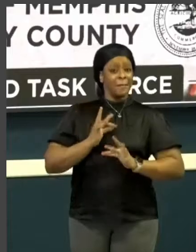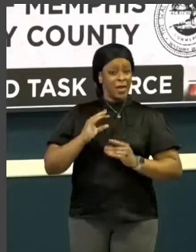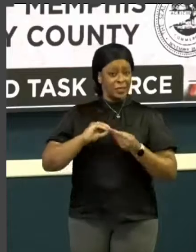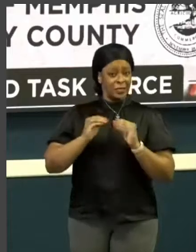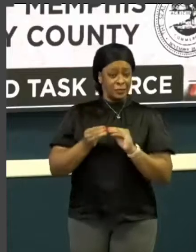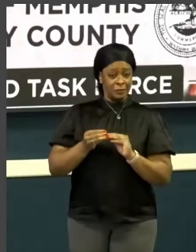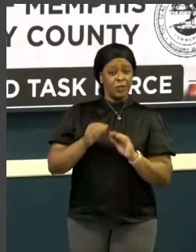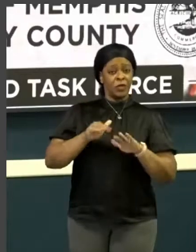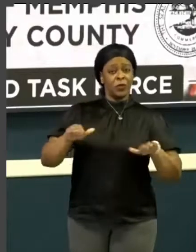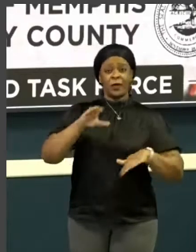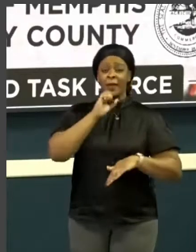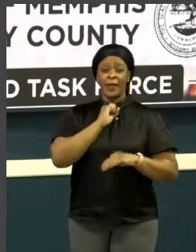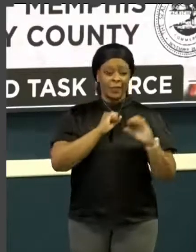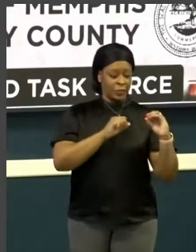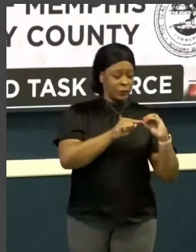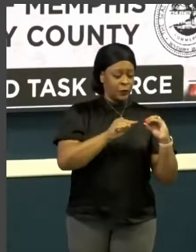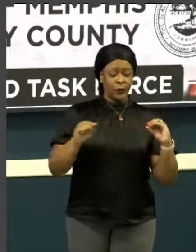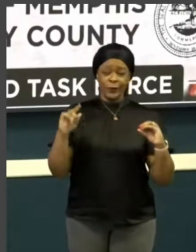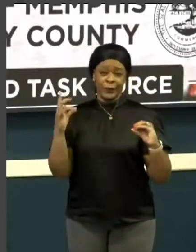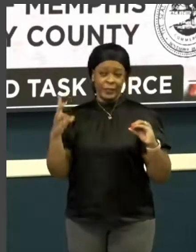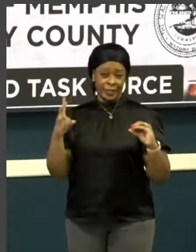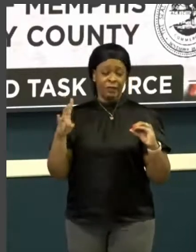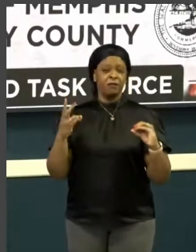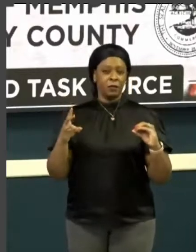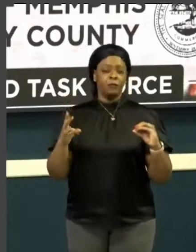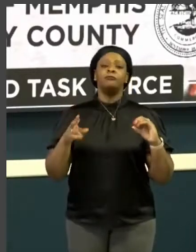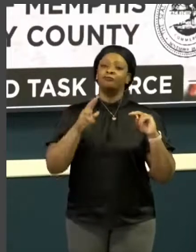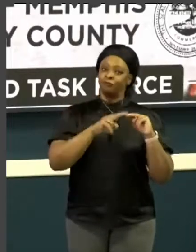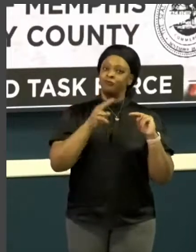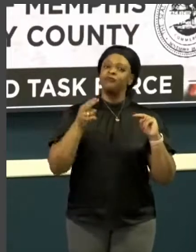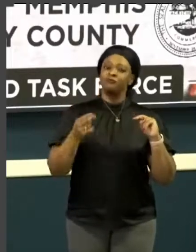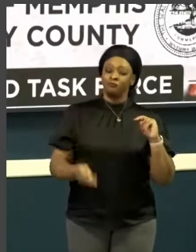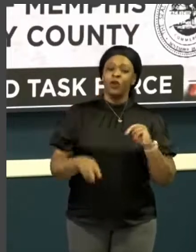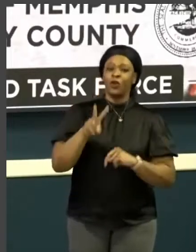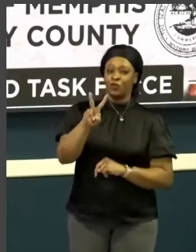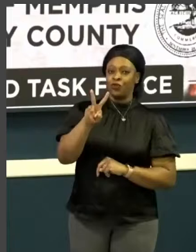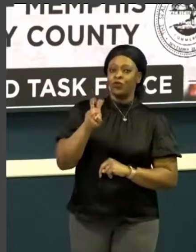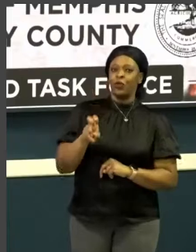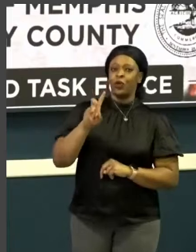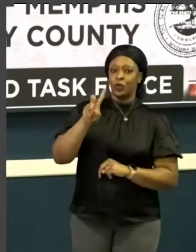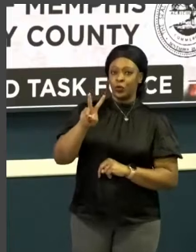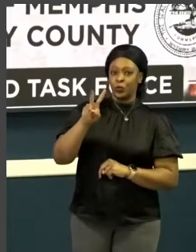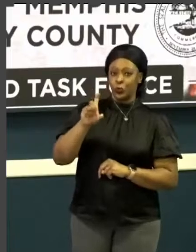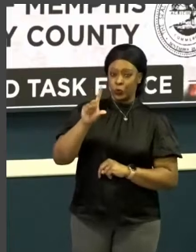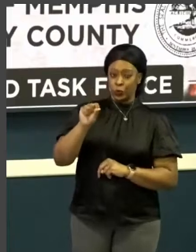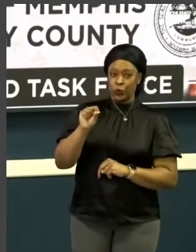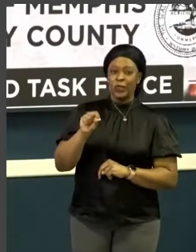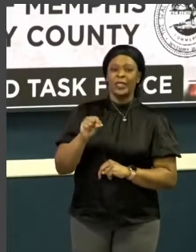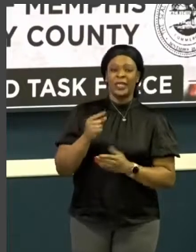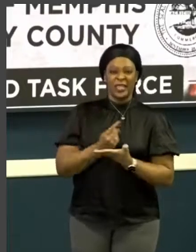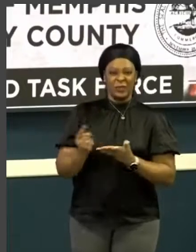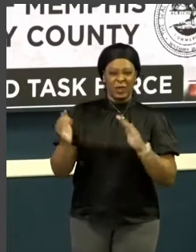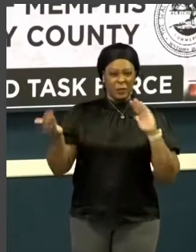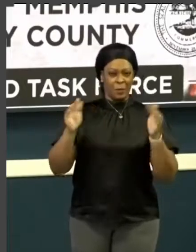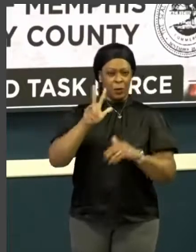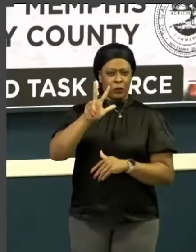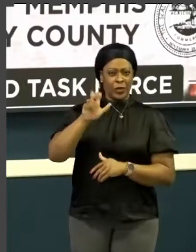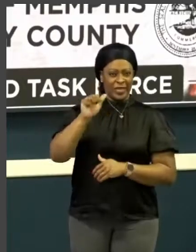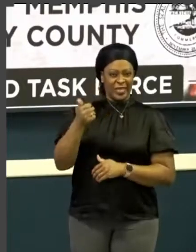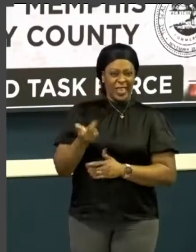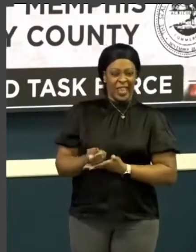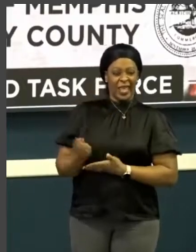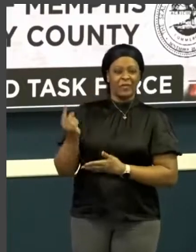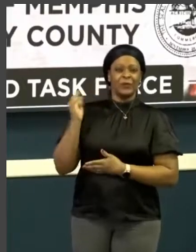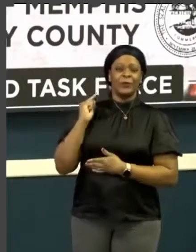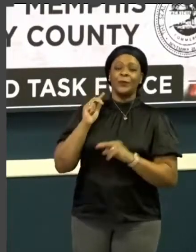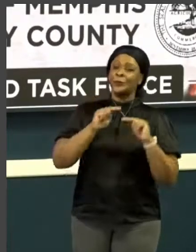among children aged 0 to 17 have dropped to 220 this week, compared to 310 last